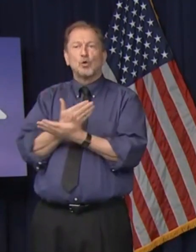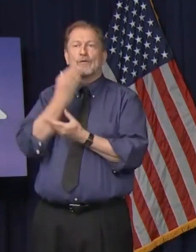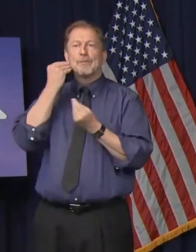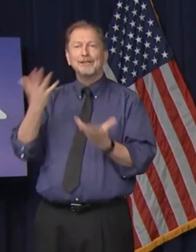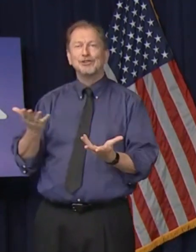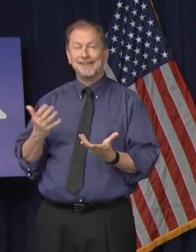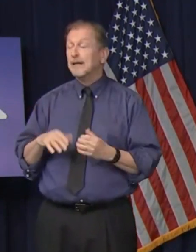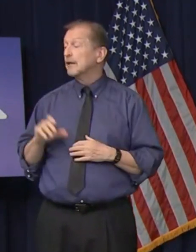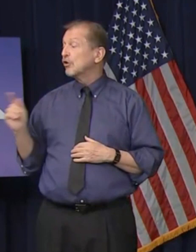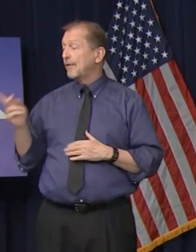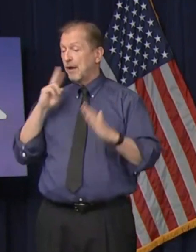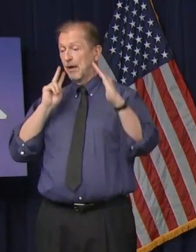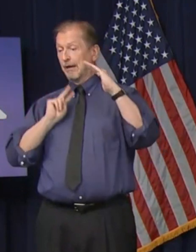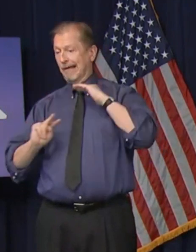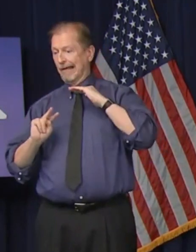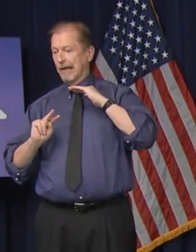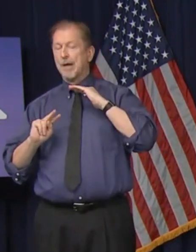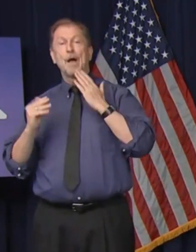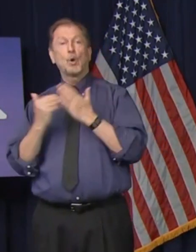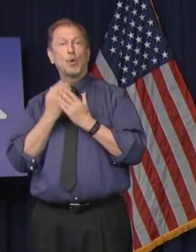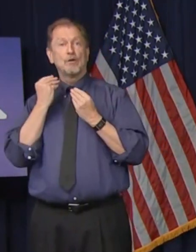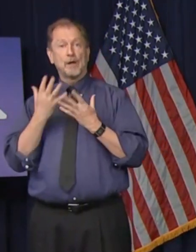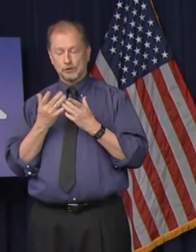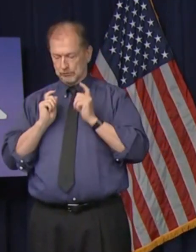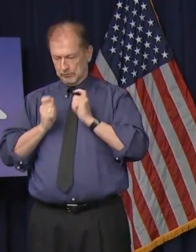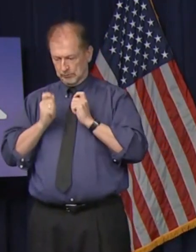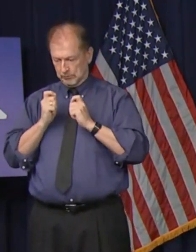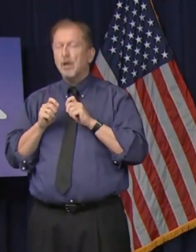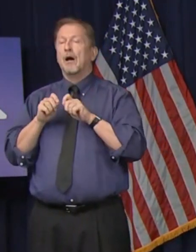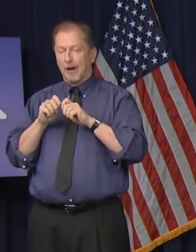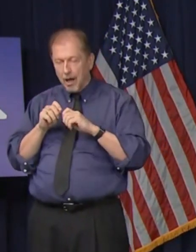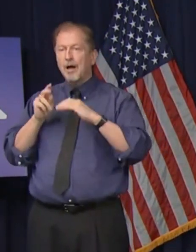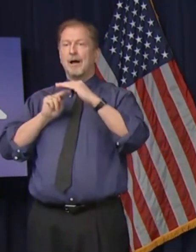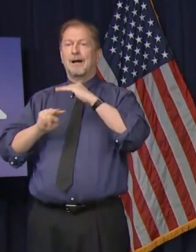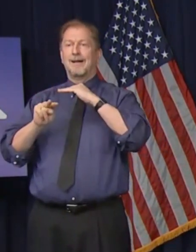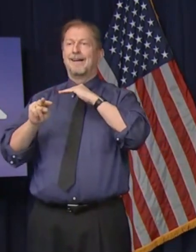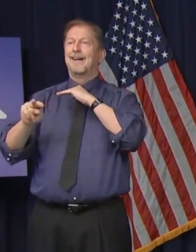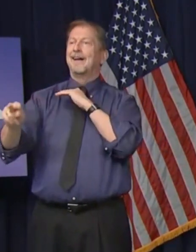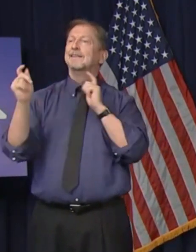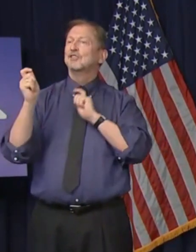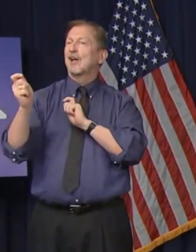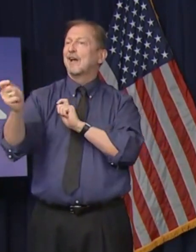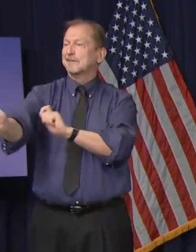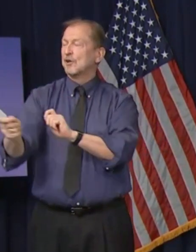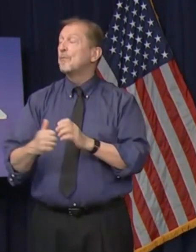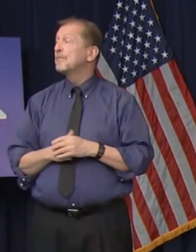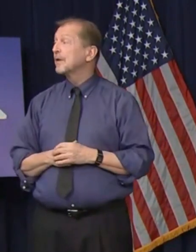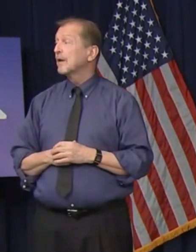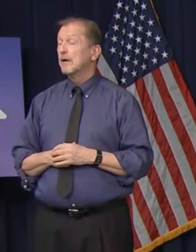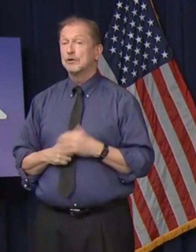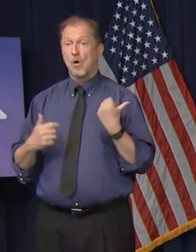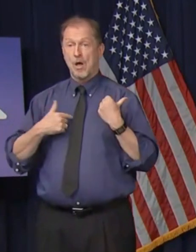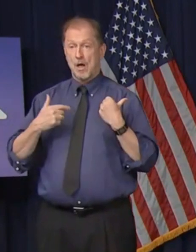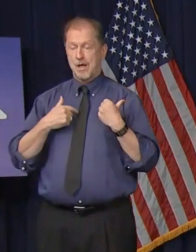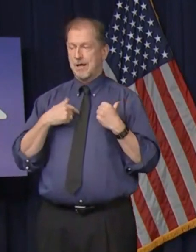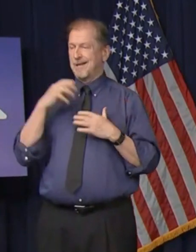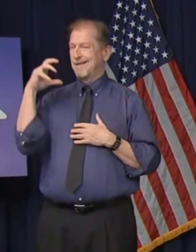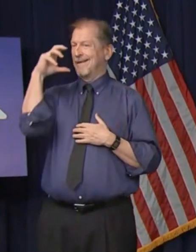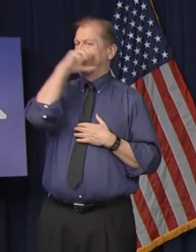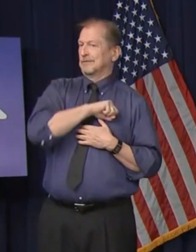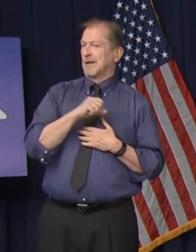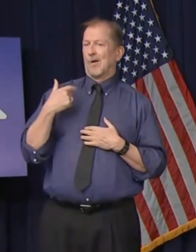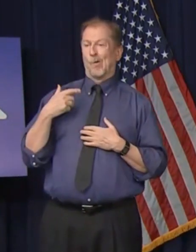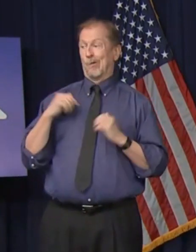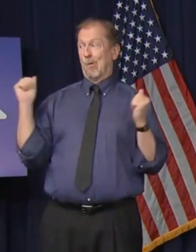these models, and it's really important for people to understand that, I'm estimating, we